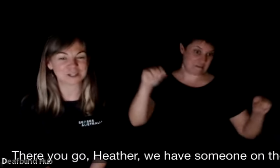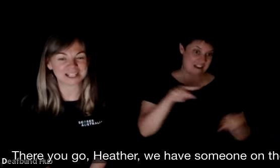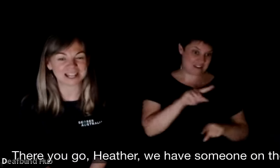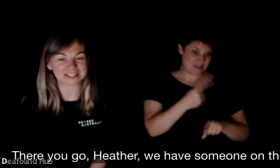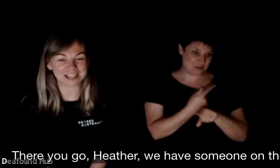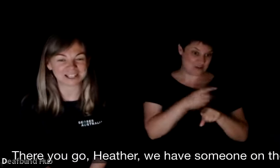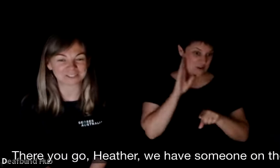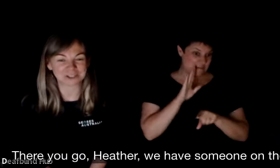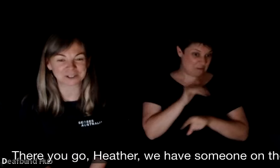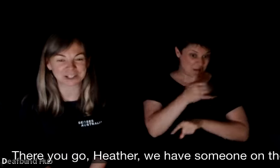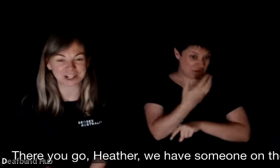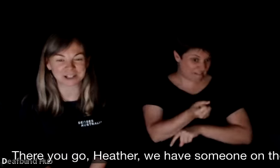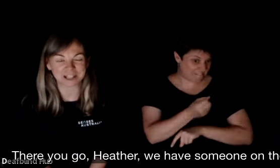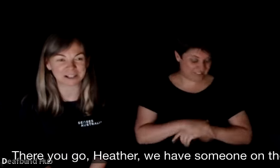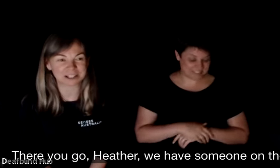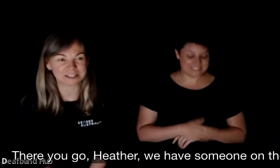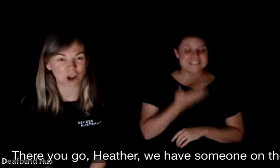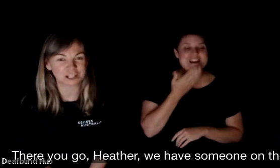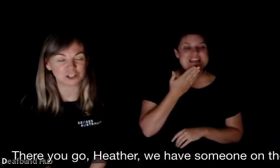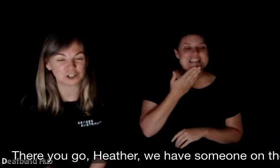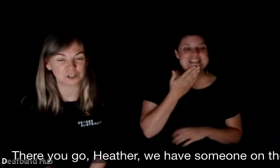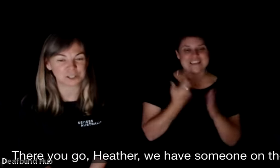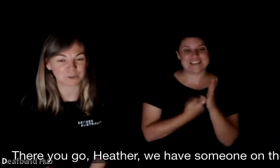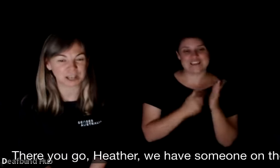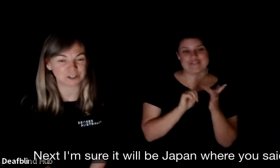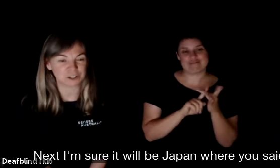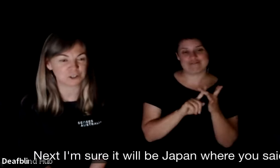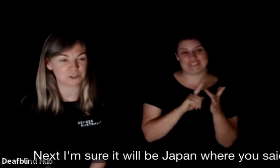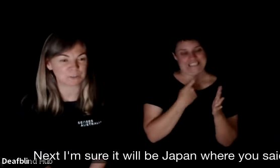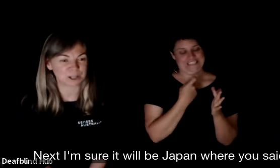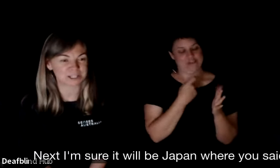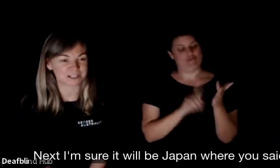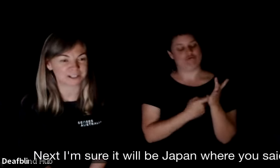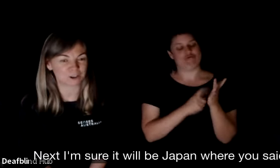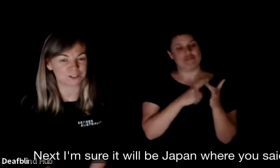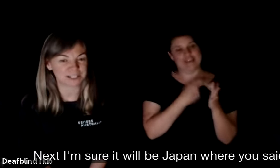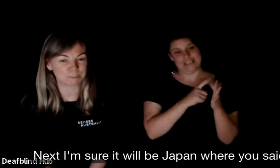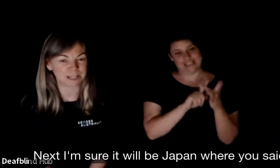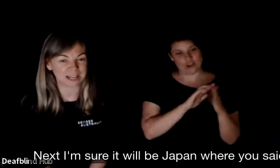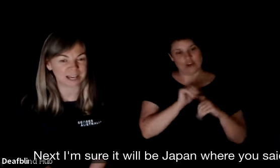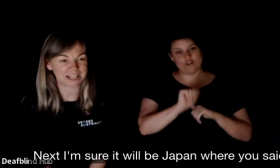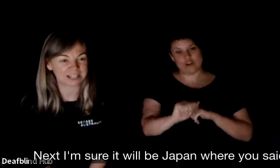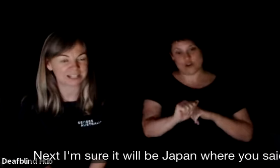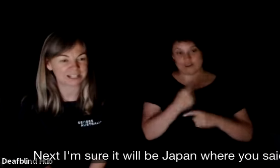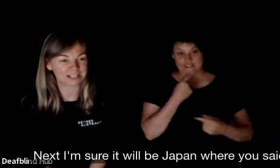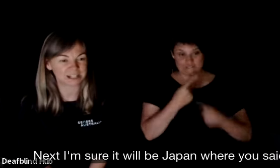Thank you, Ricky, and thanks for sharing that exciting news that we have a new president of